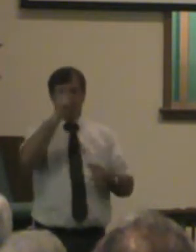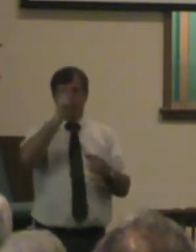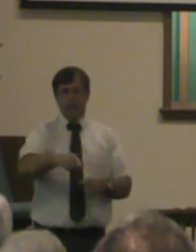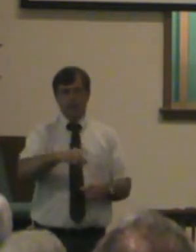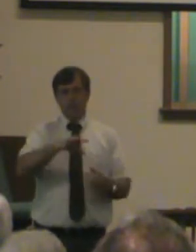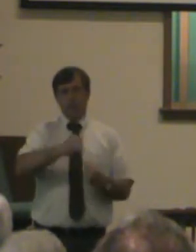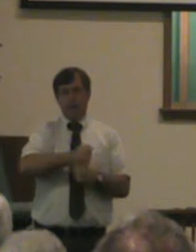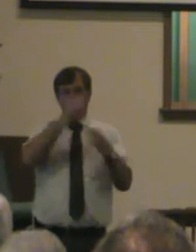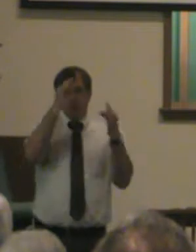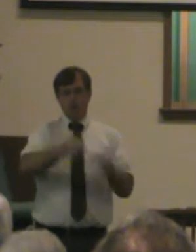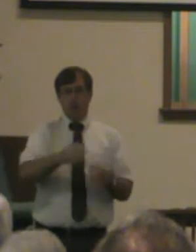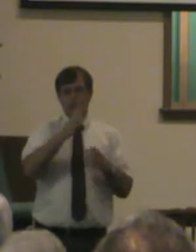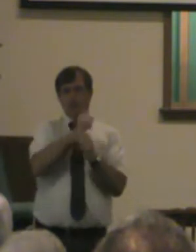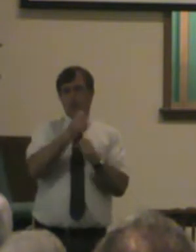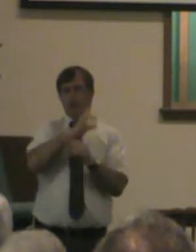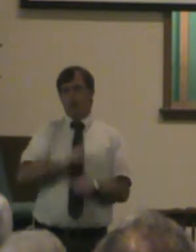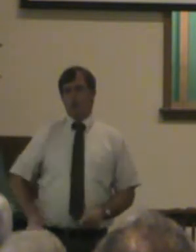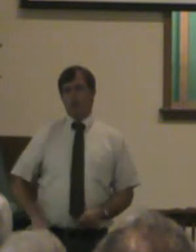choice to trust the Lord.